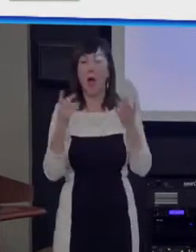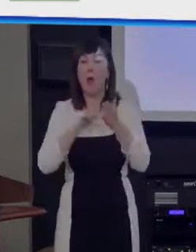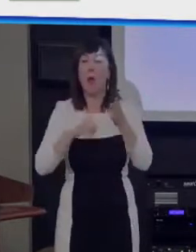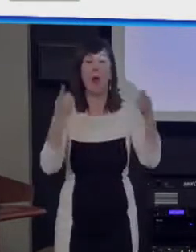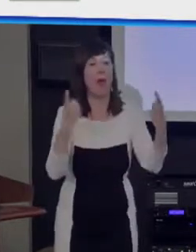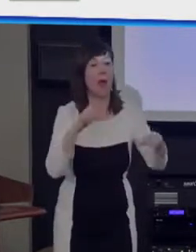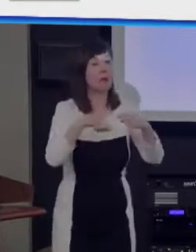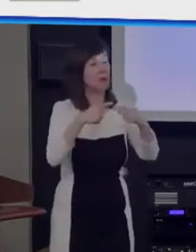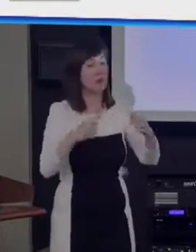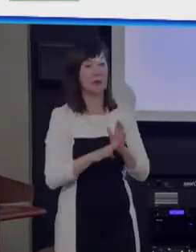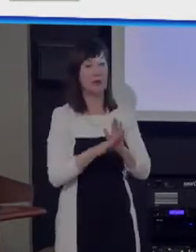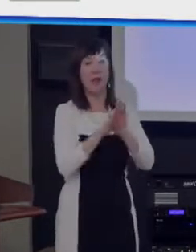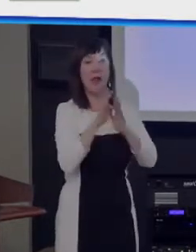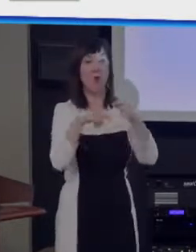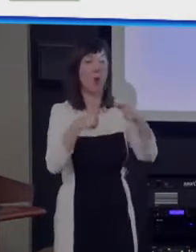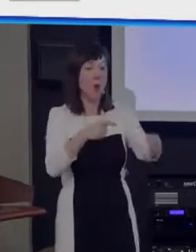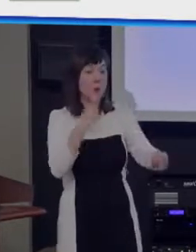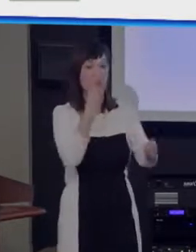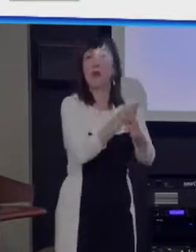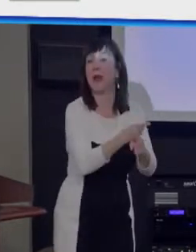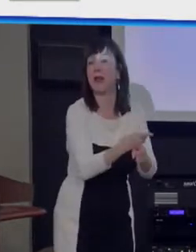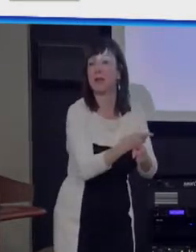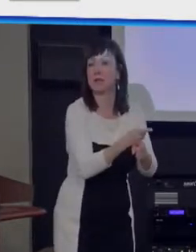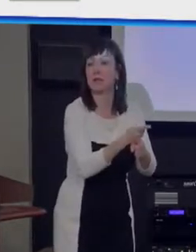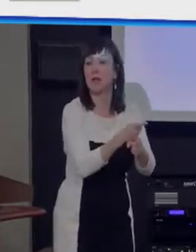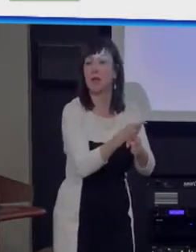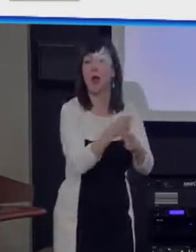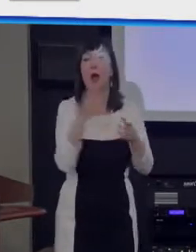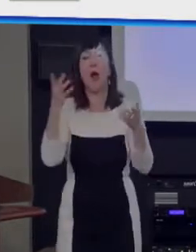He studied the development of these systems,